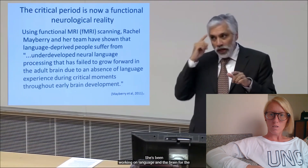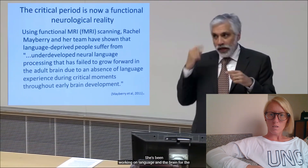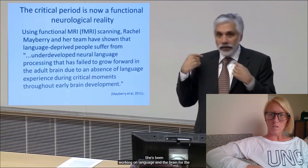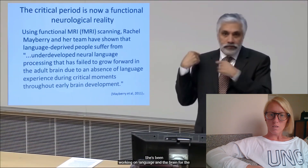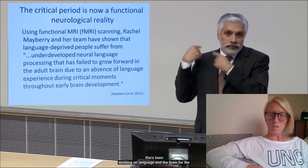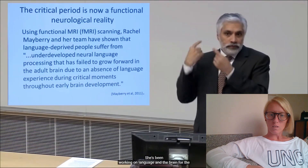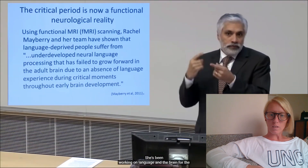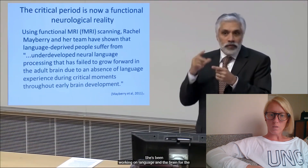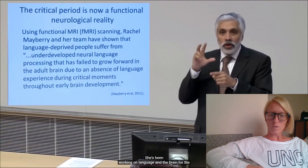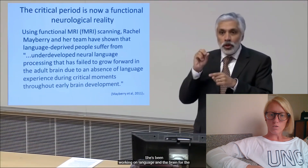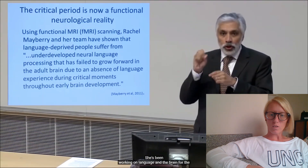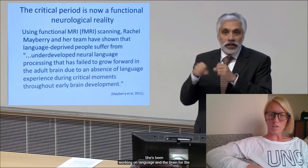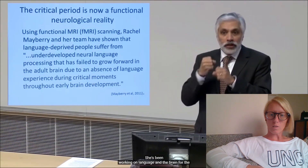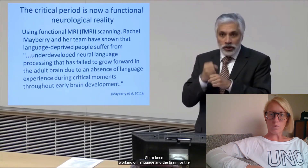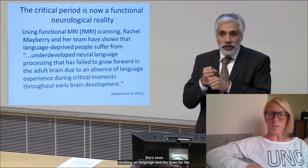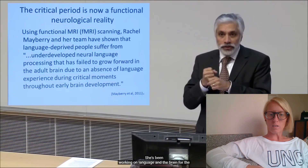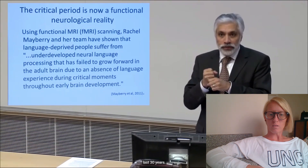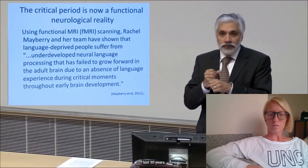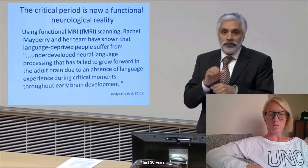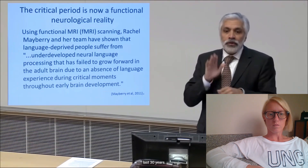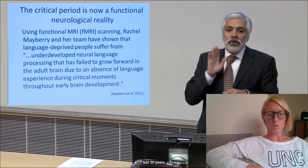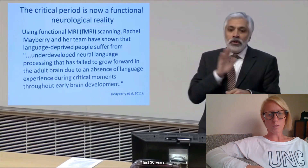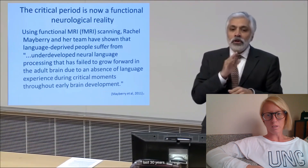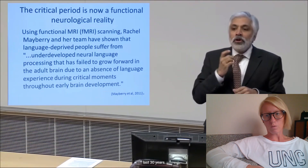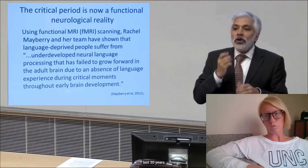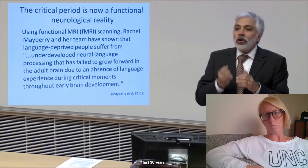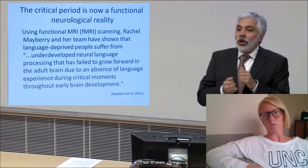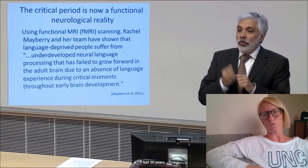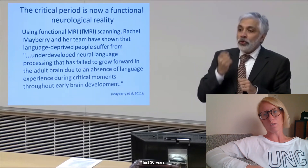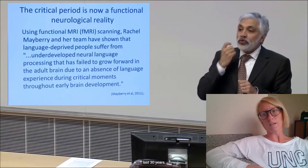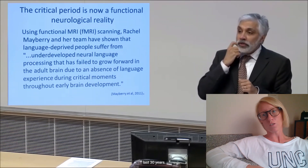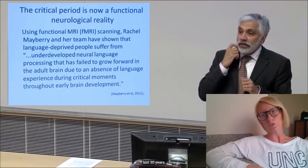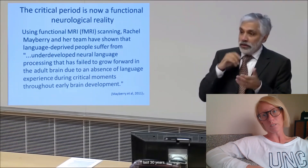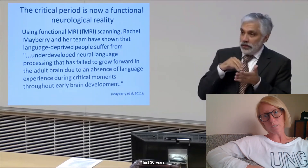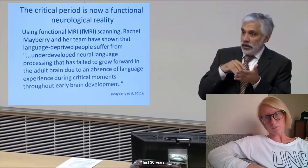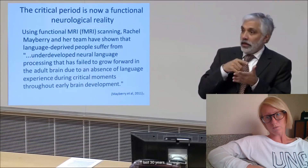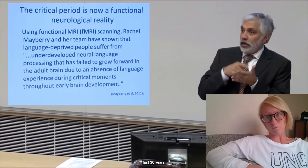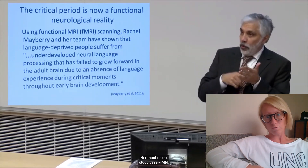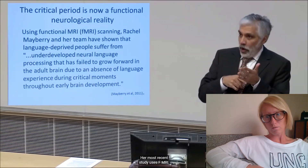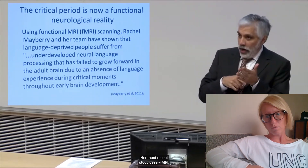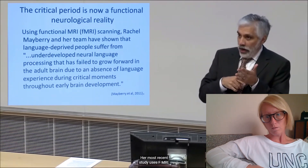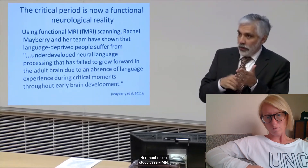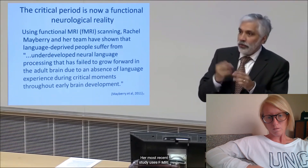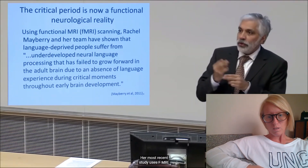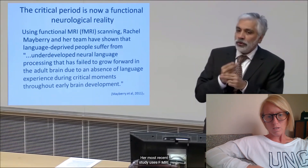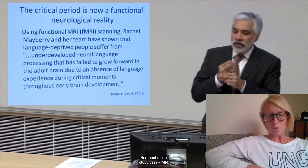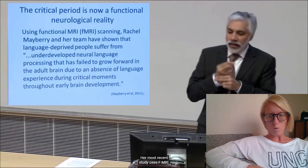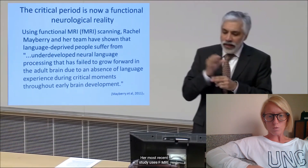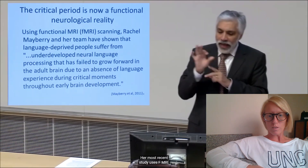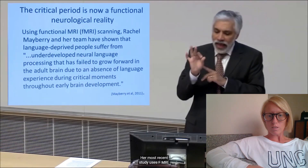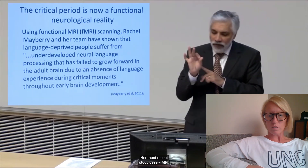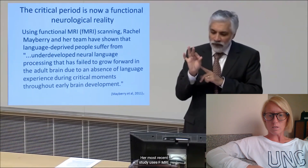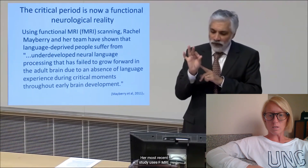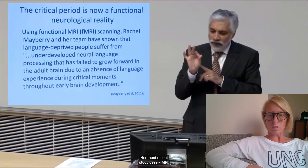She's been working on language and the brain for the last 30 years. Her most recent